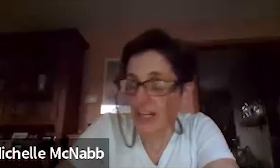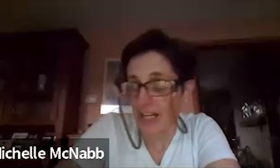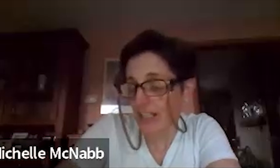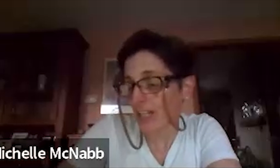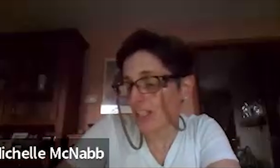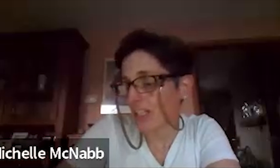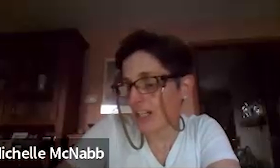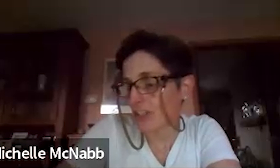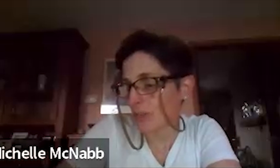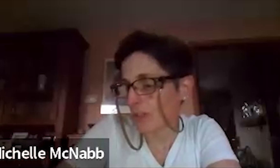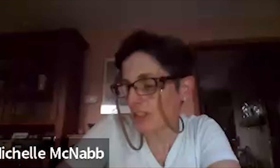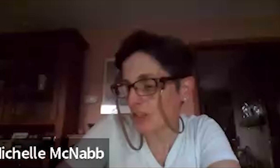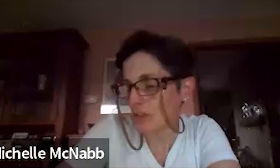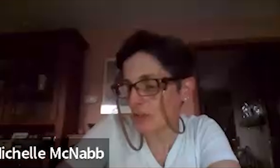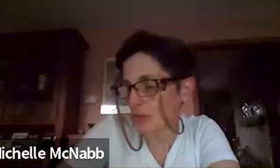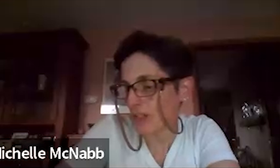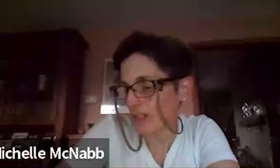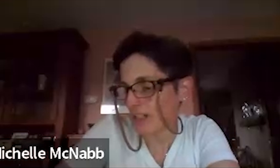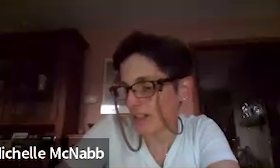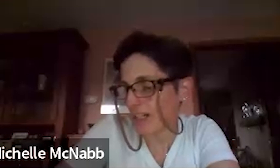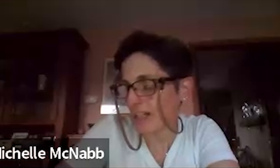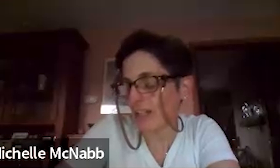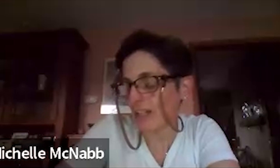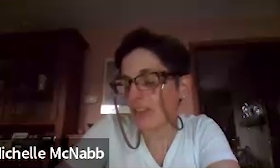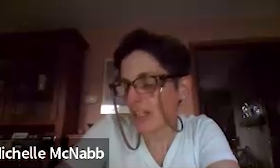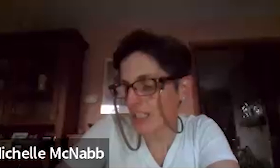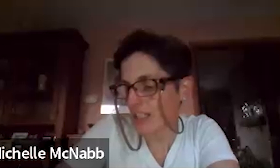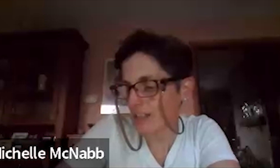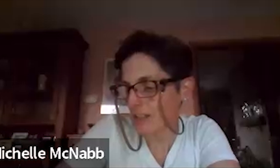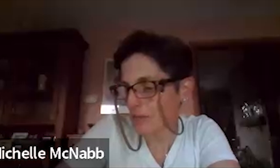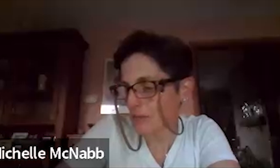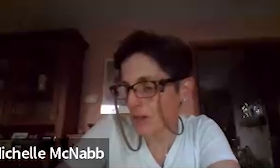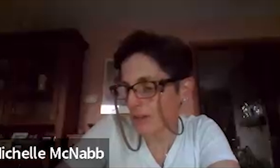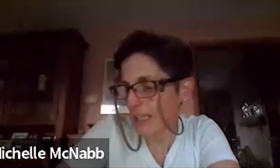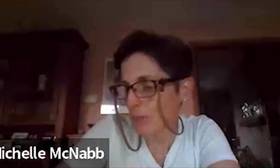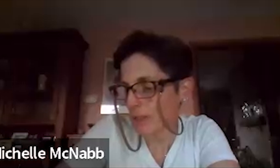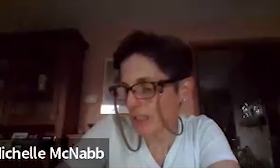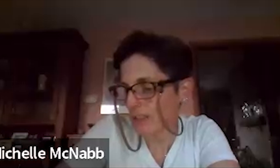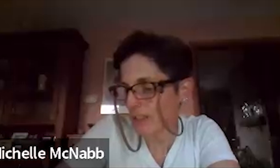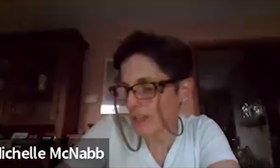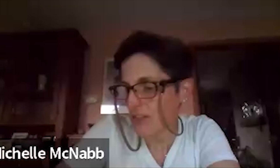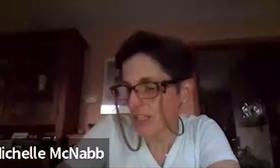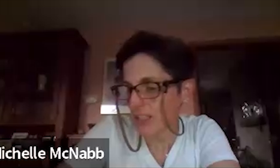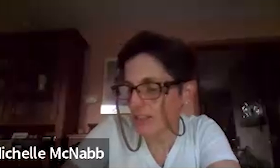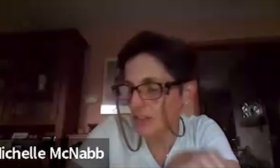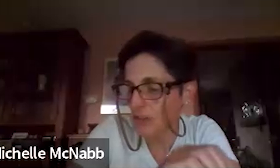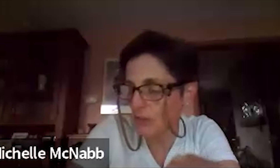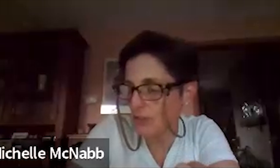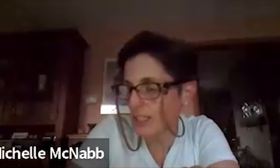Yeah, I think I just wanted to, I like the idea of labeling things. And so you're